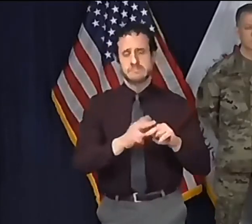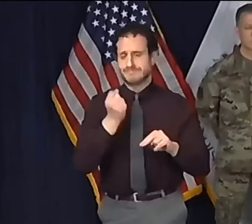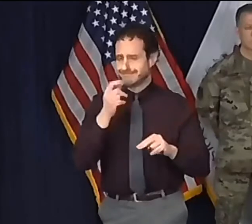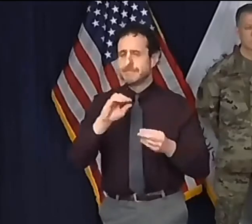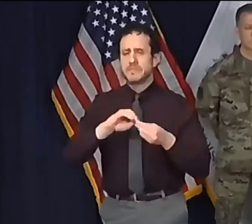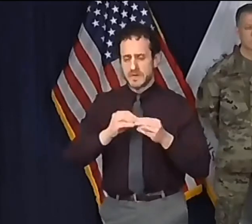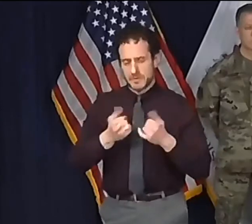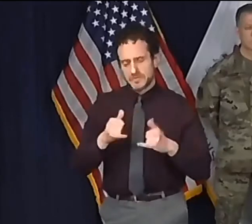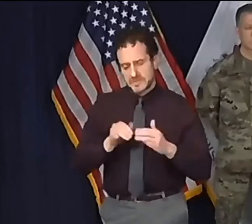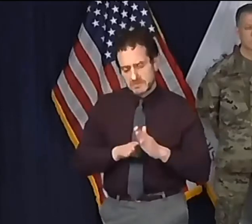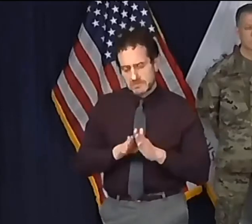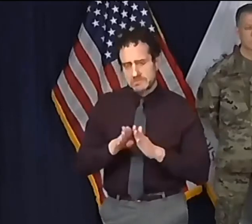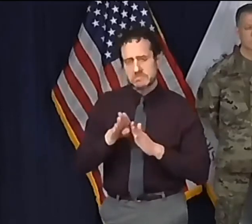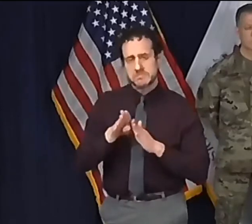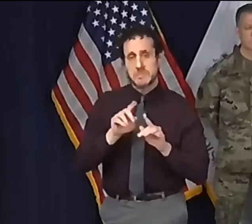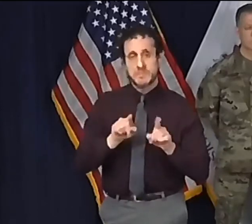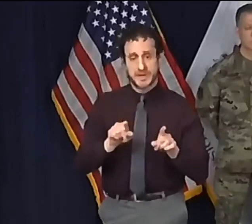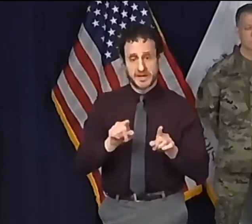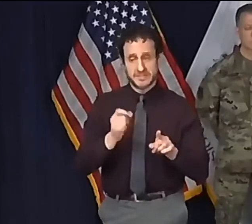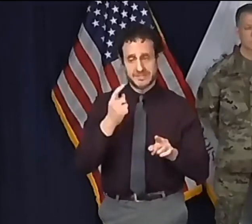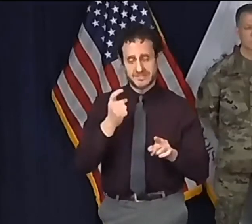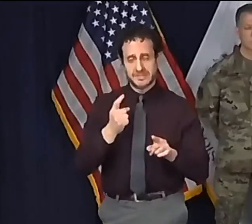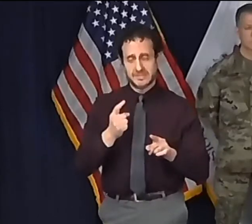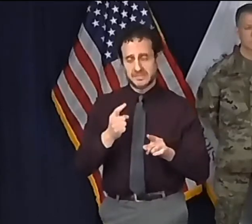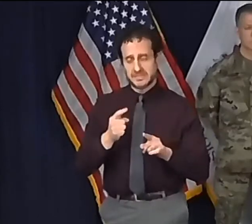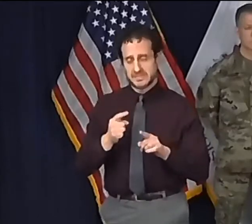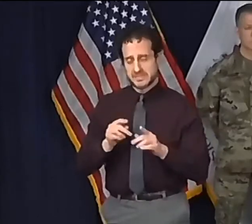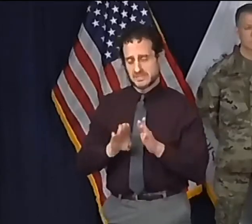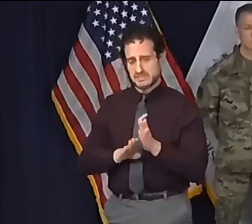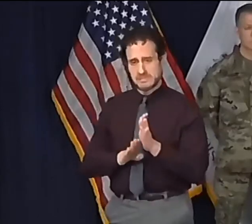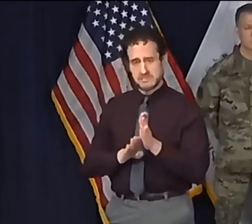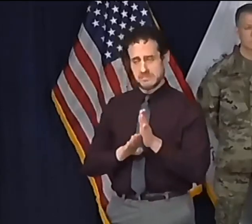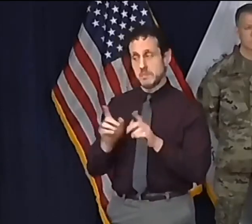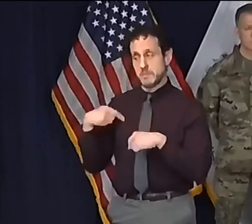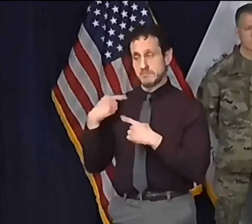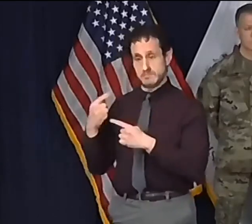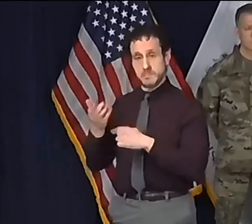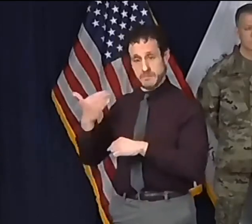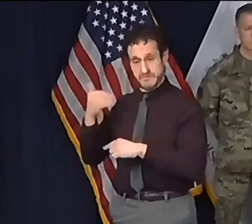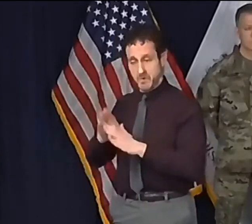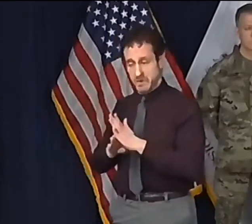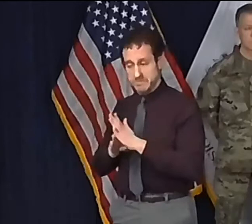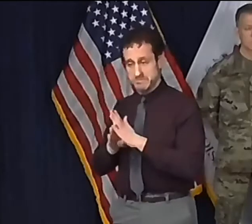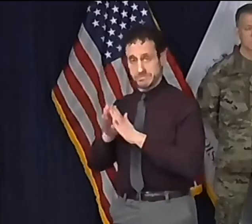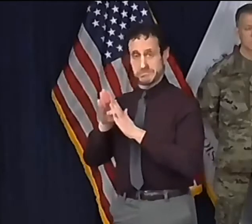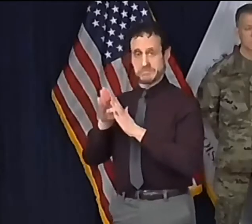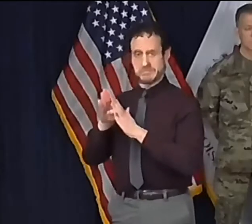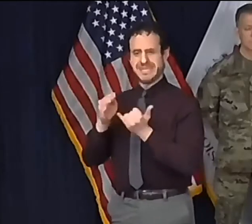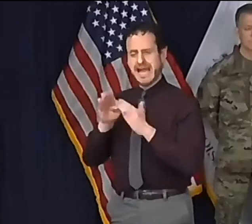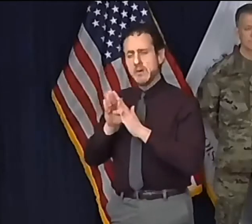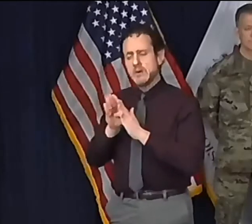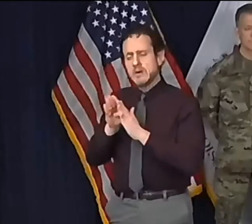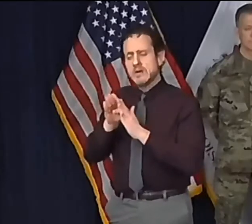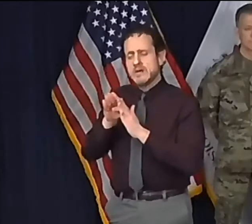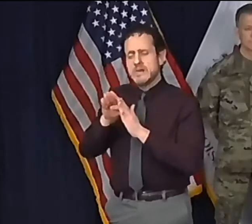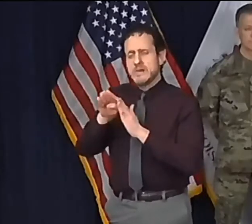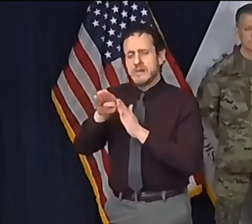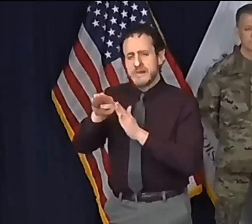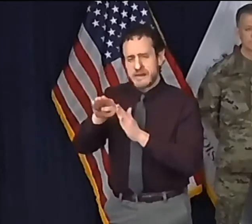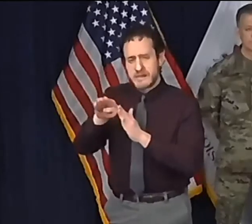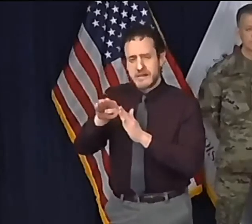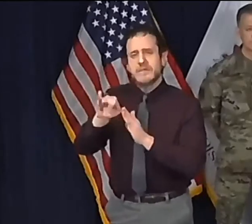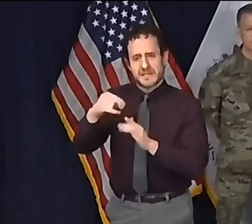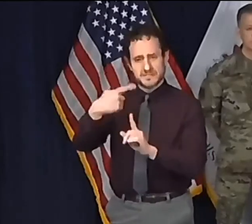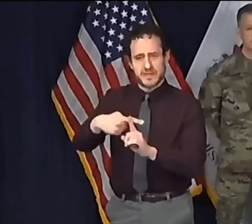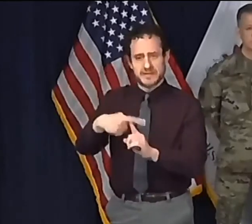will tell you that the rate at which they're increasing is less, and that is a good sign. We're